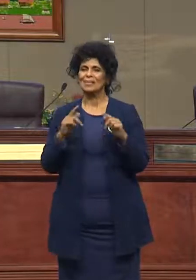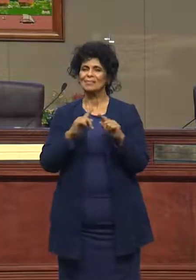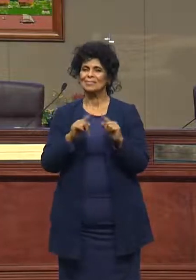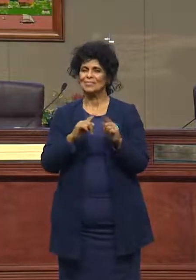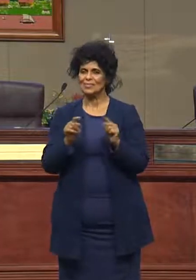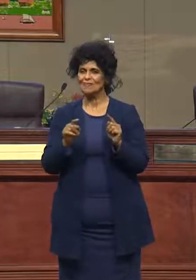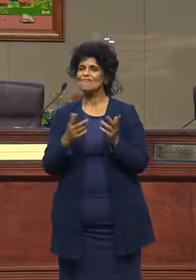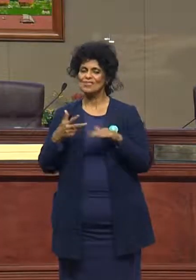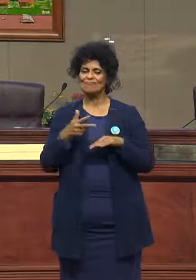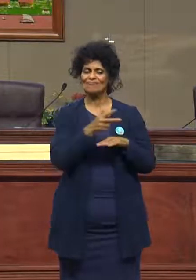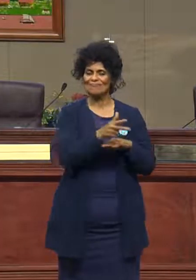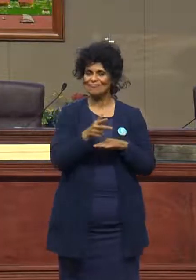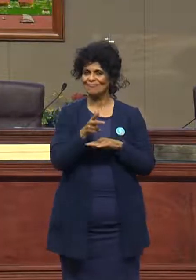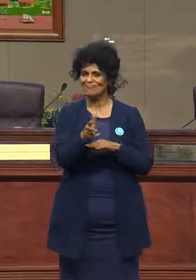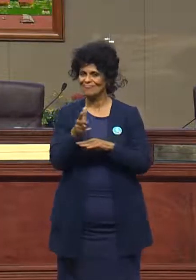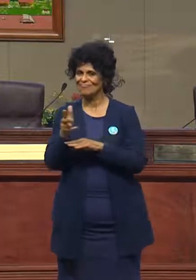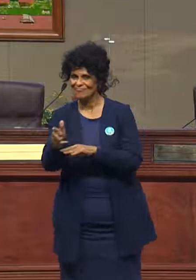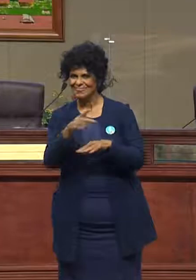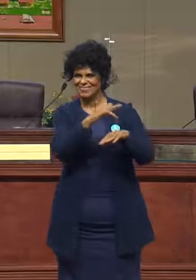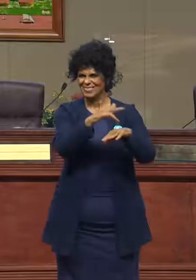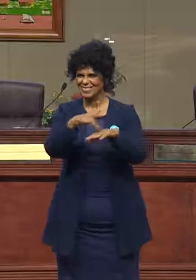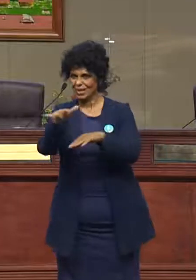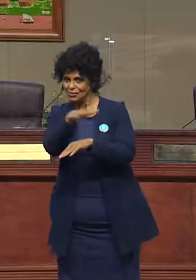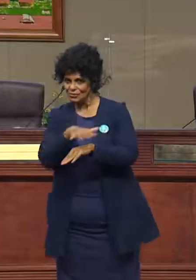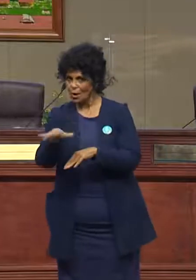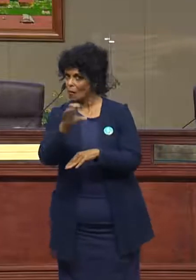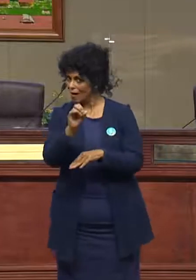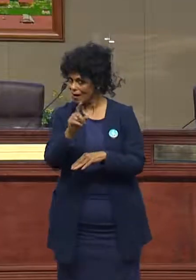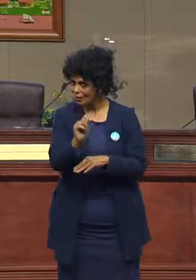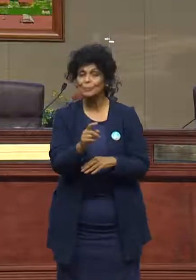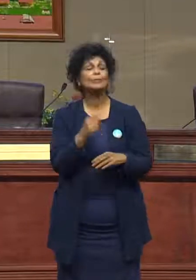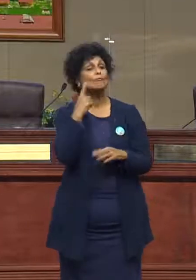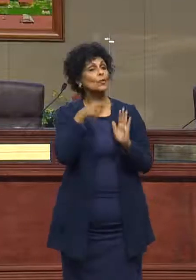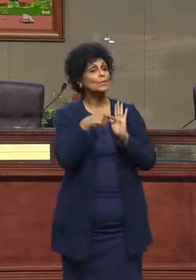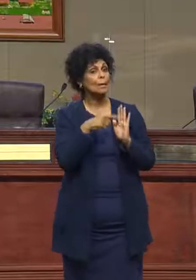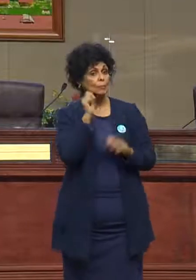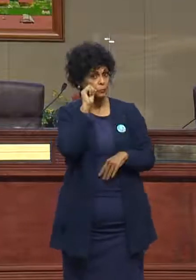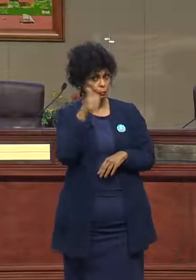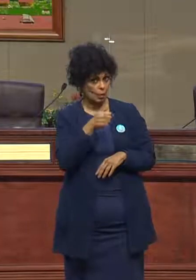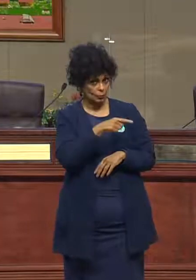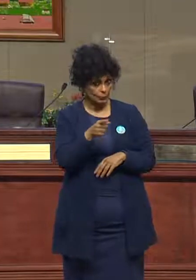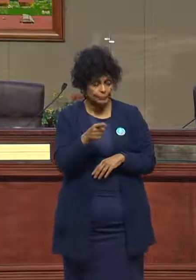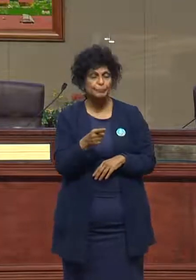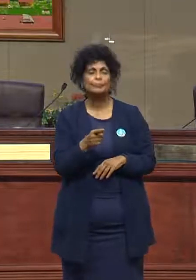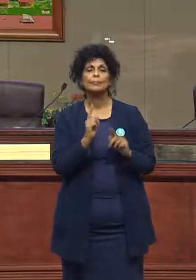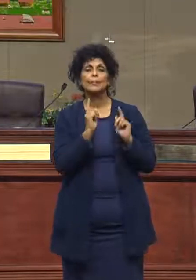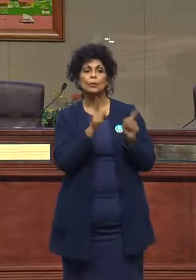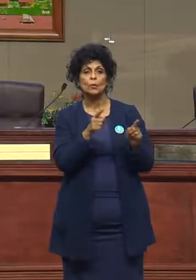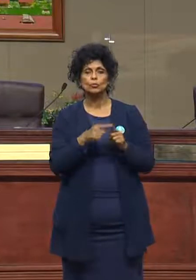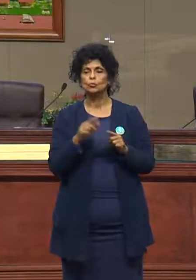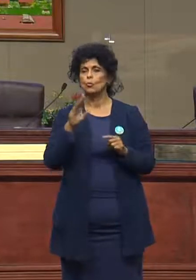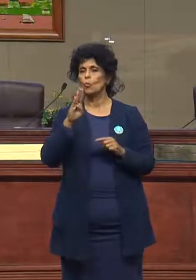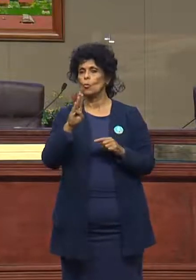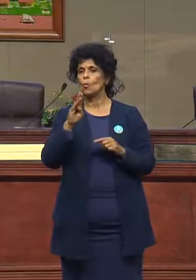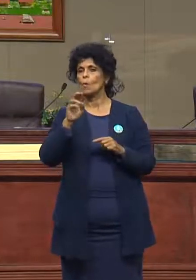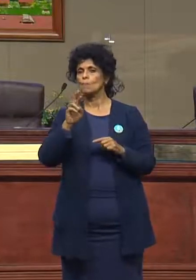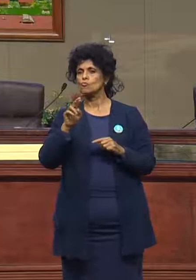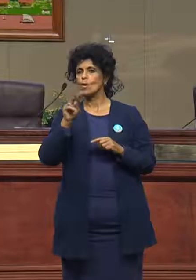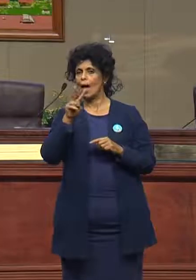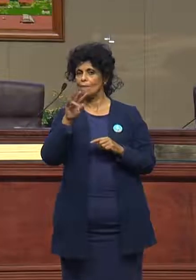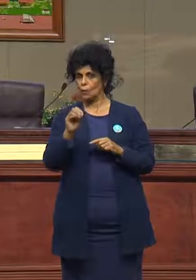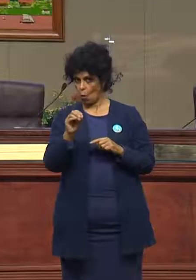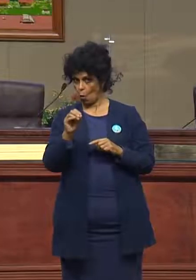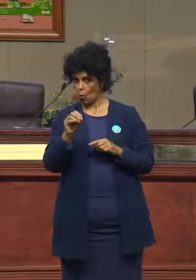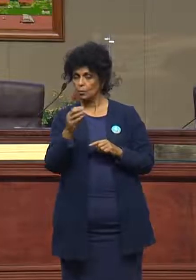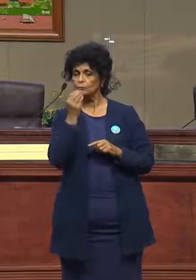operating throughout the county. For example, tomorrow, shots will be administered at the Bravo Supermarket on Oak